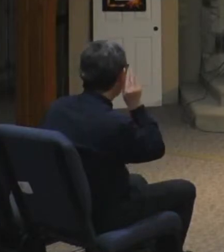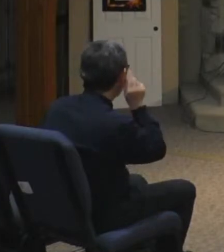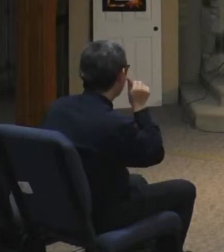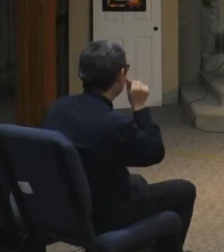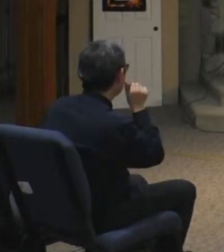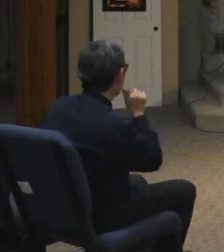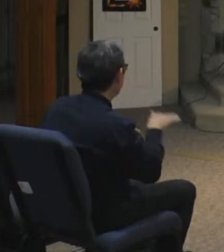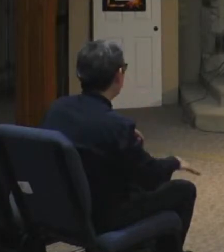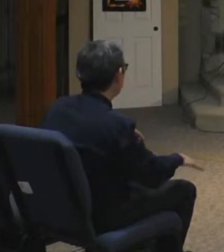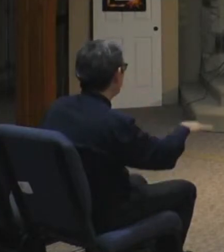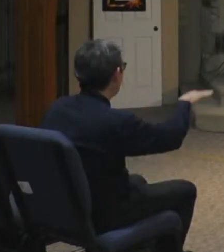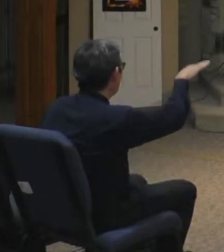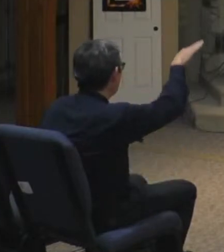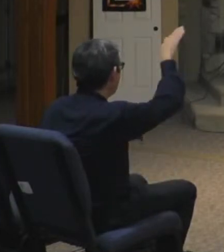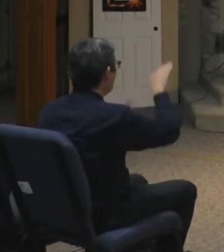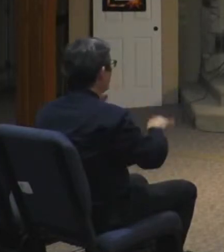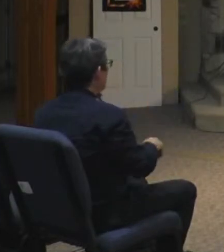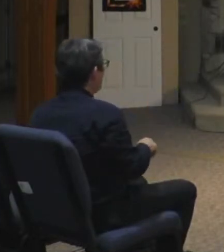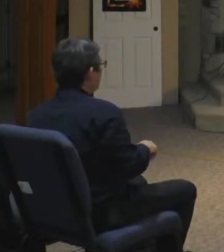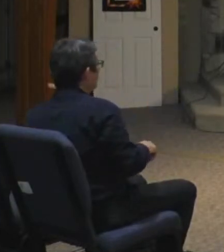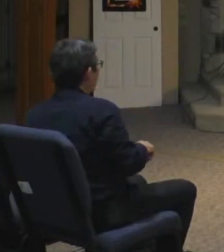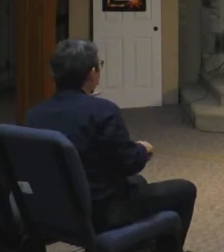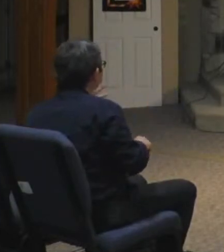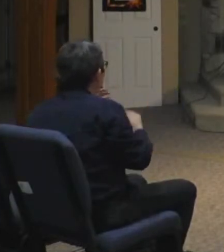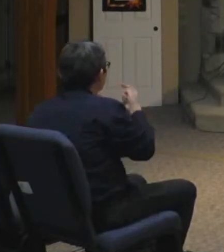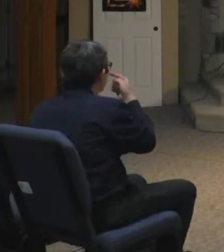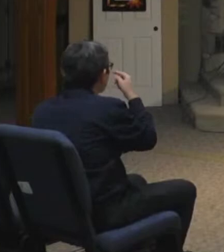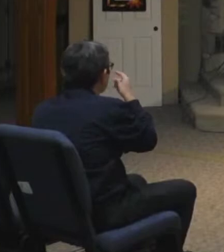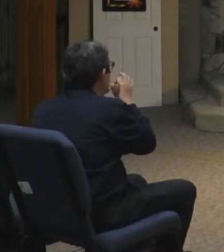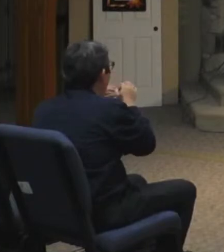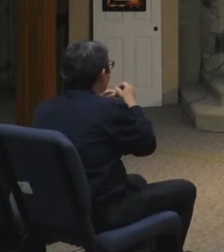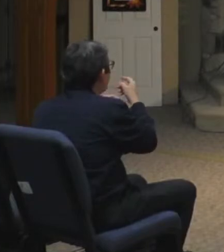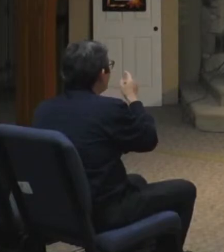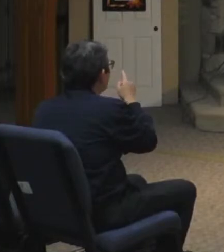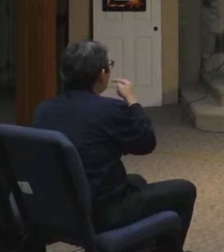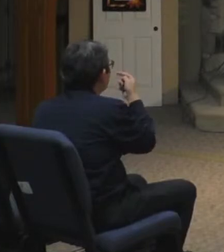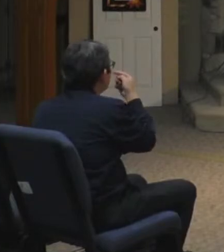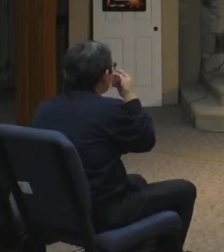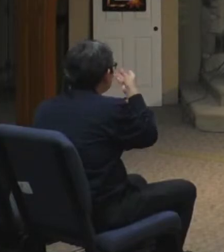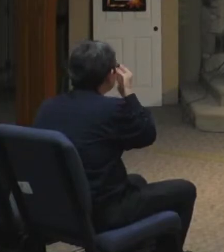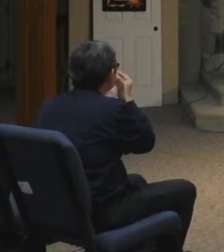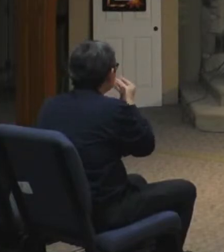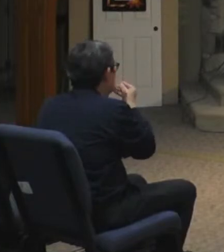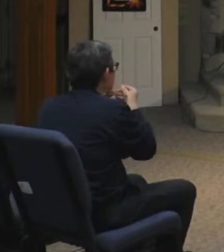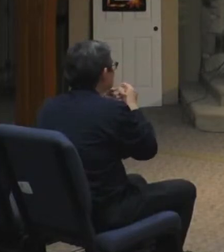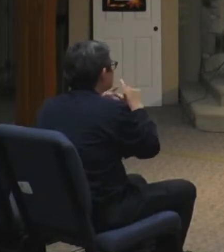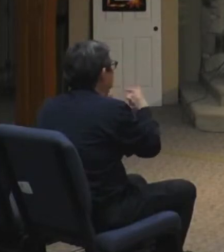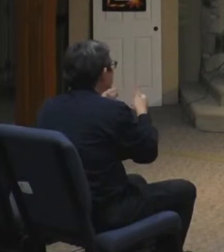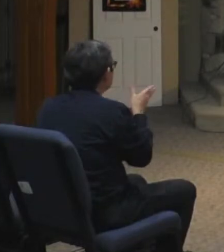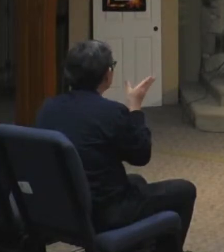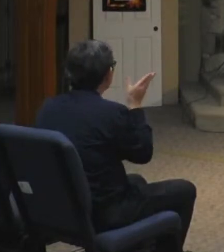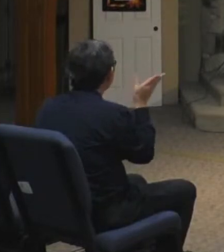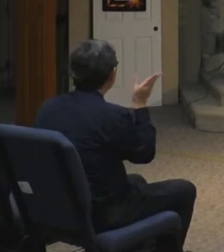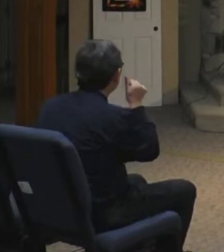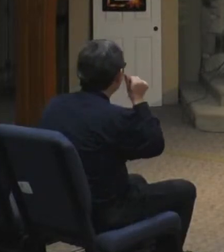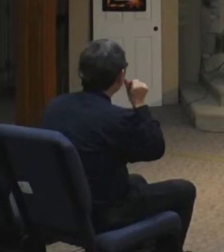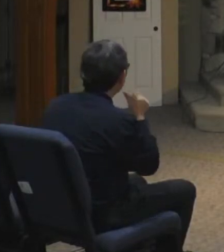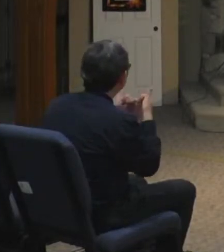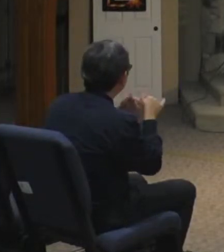Hearing people hear the ball hit the cat, they know what it means. Deaf people don't. They have to learn the code. If the